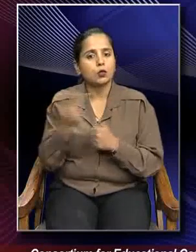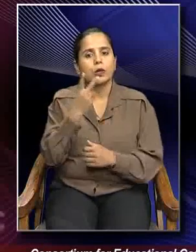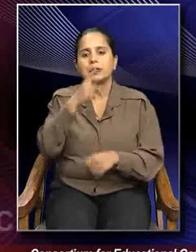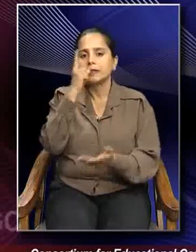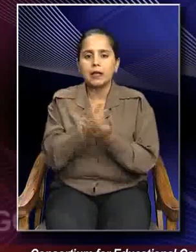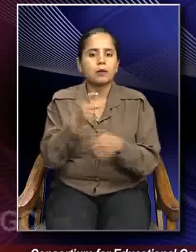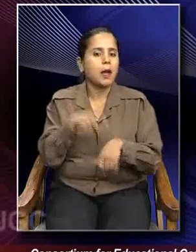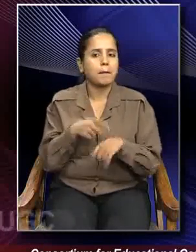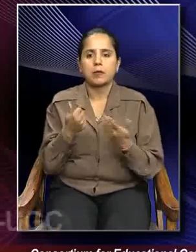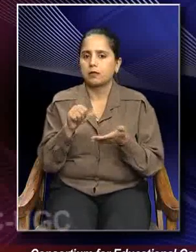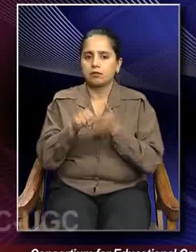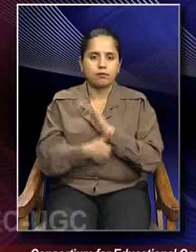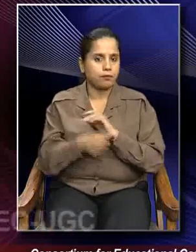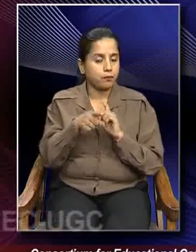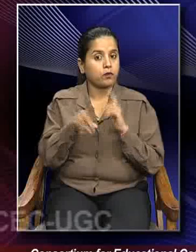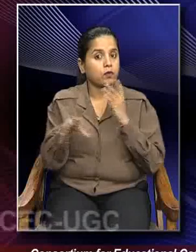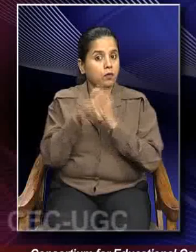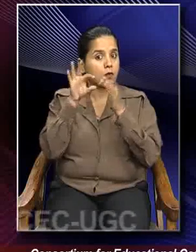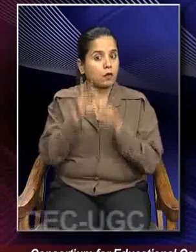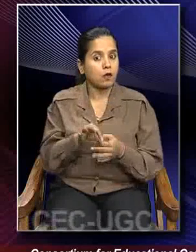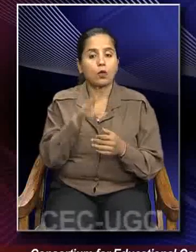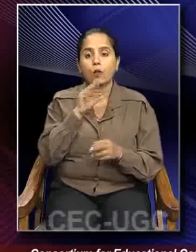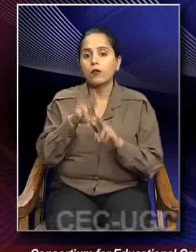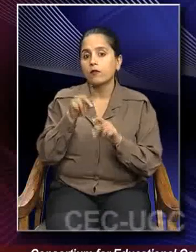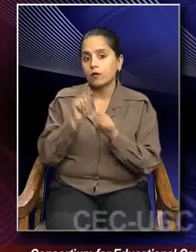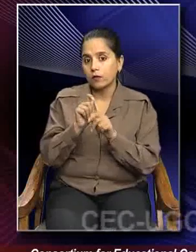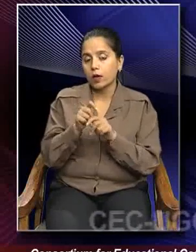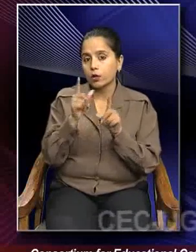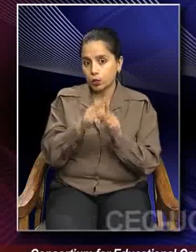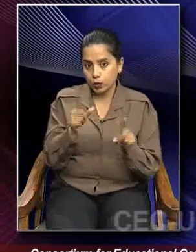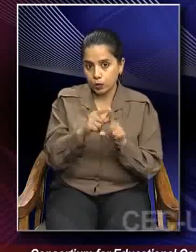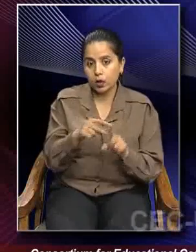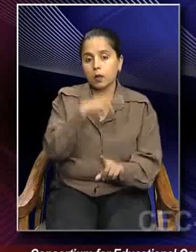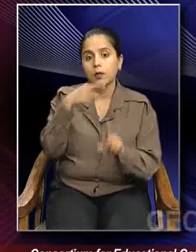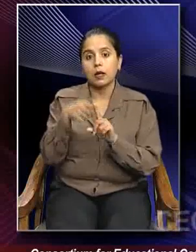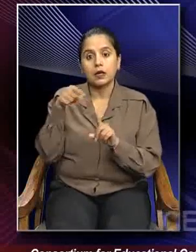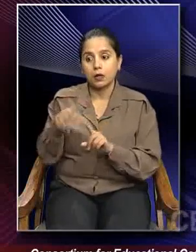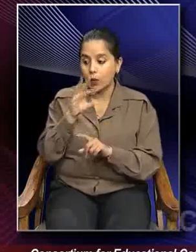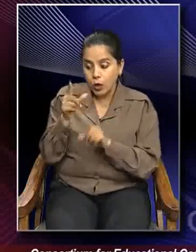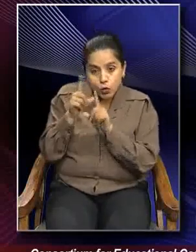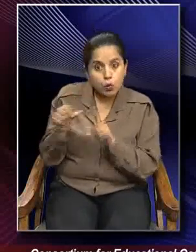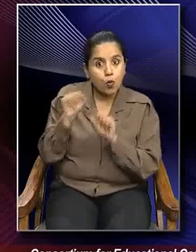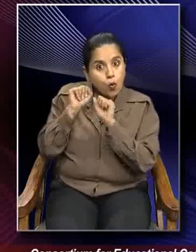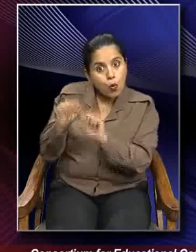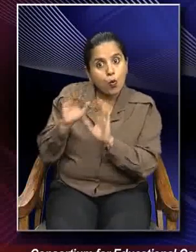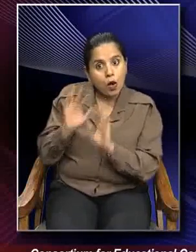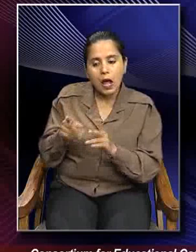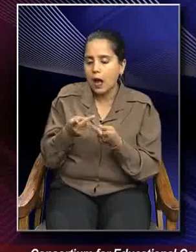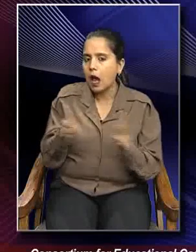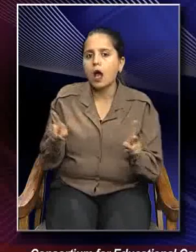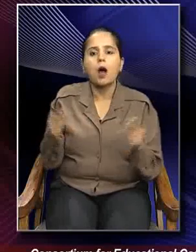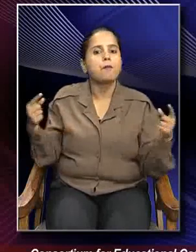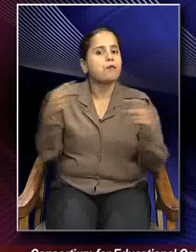And in addition to that, the function of the doer and the deed are opposite